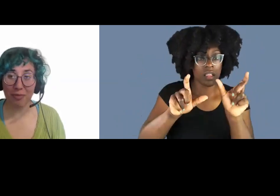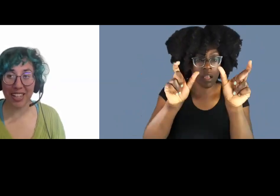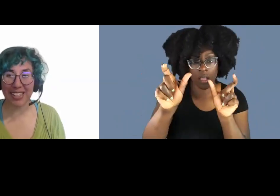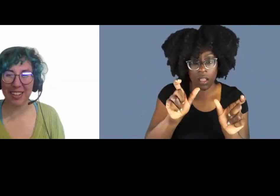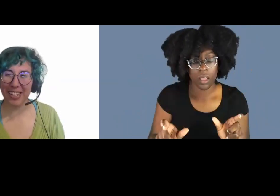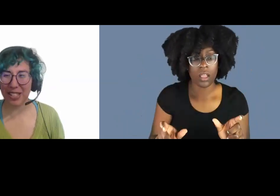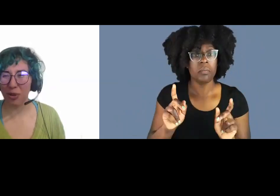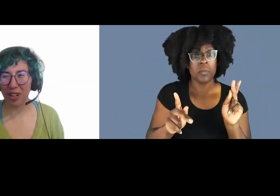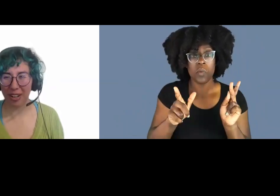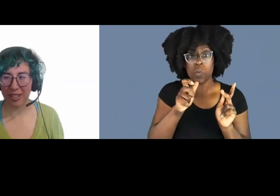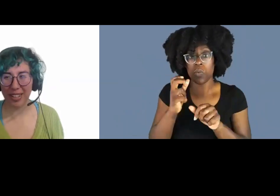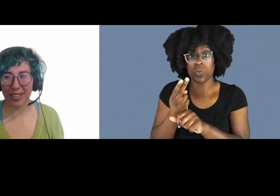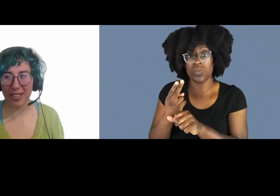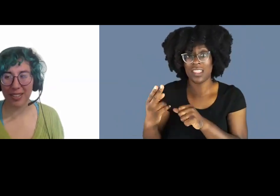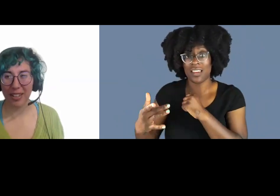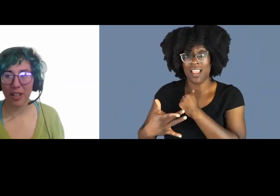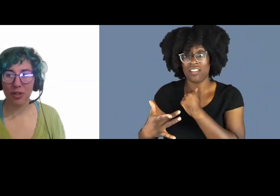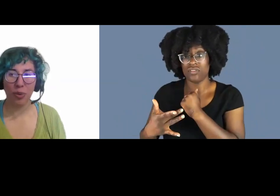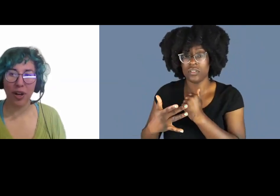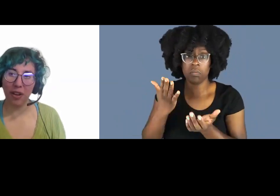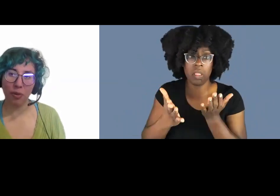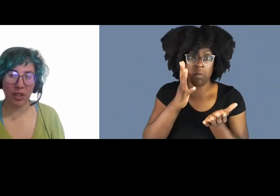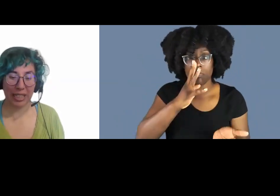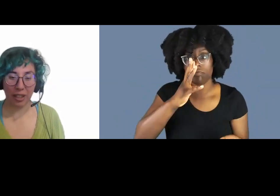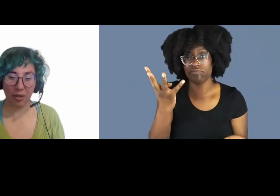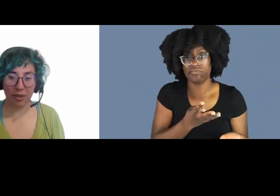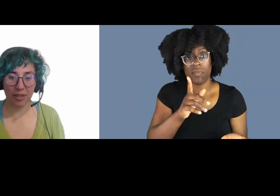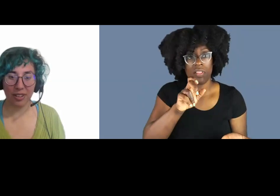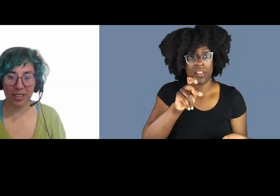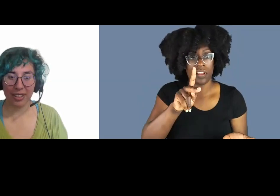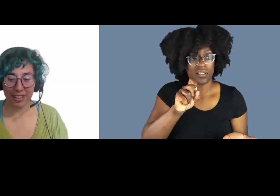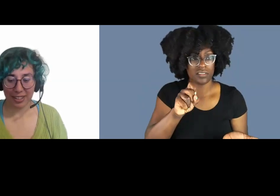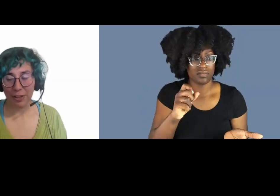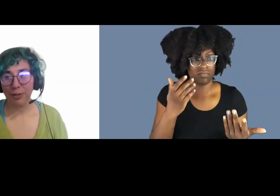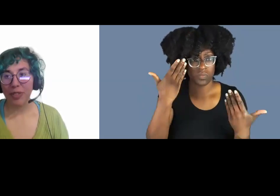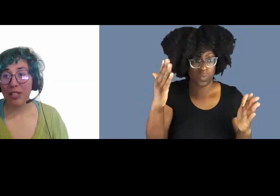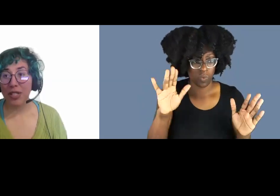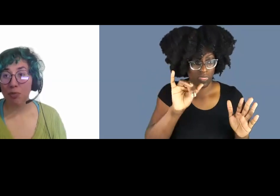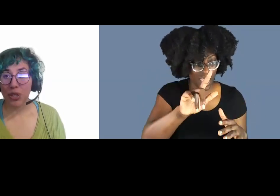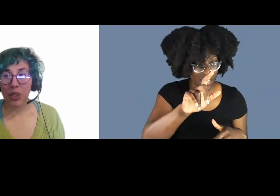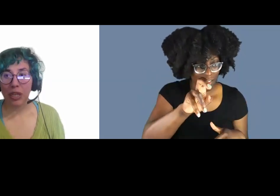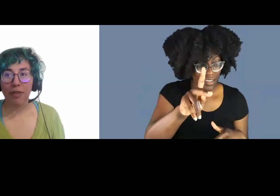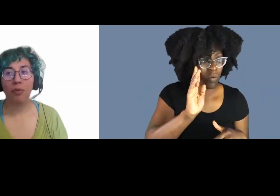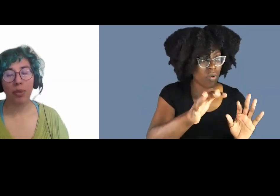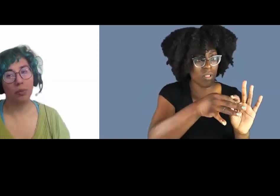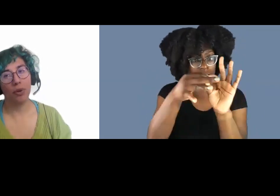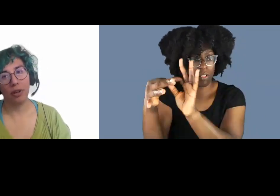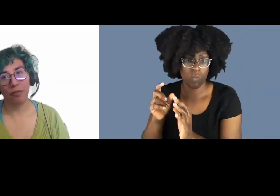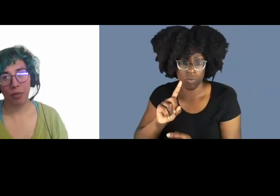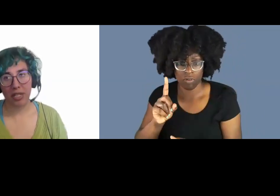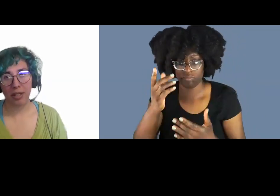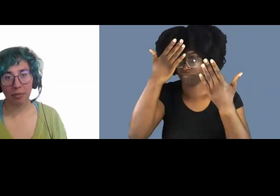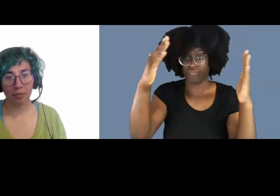ignore them because there is no context to where they will lead you. So it's always important to give a bit